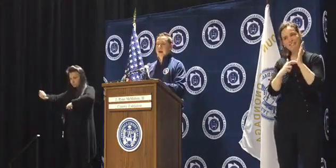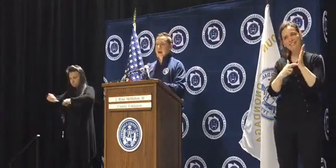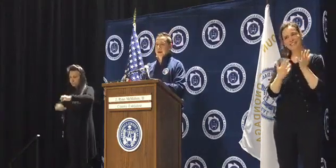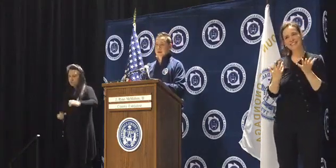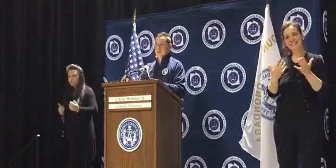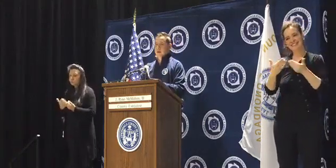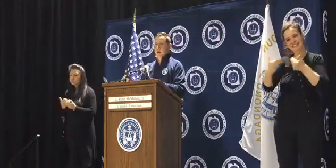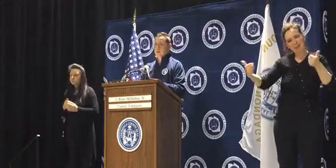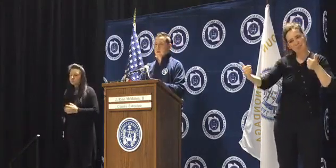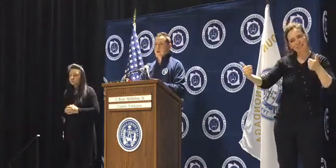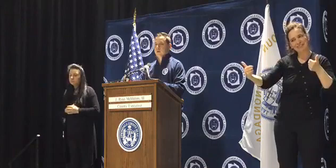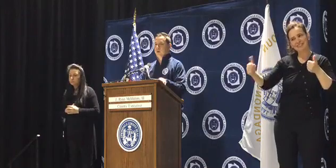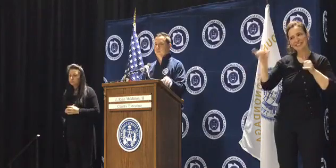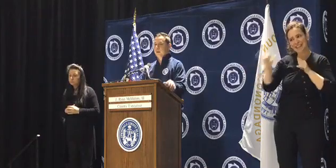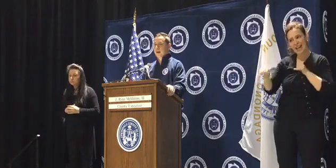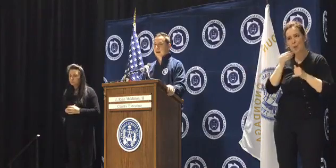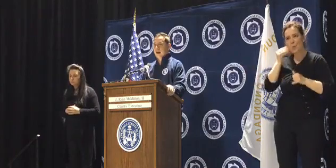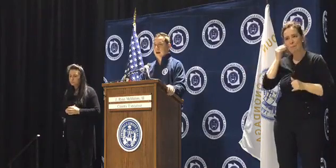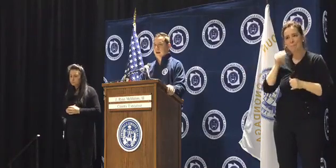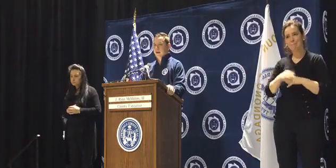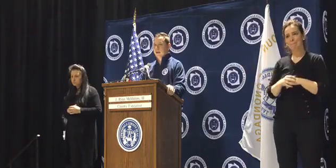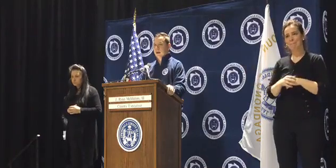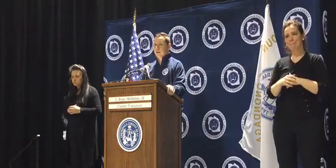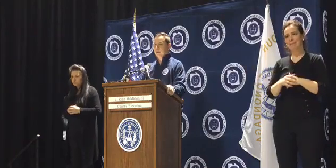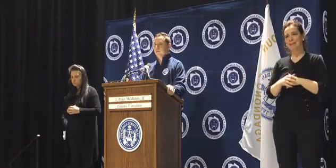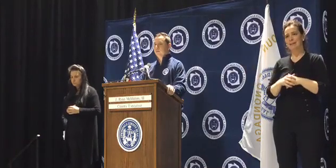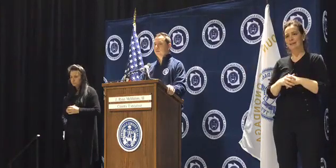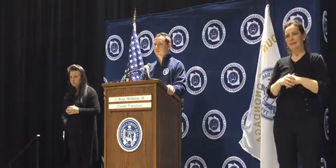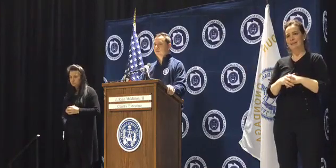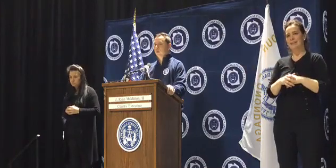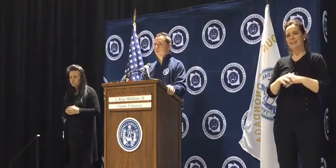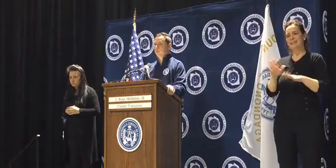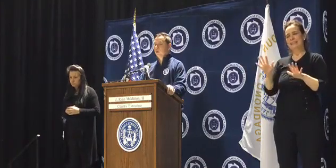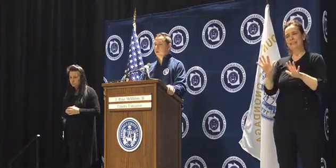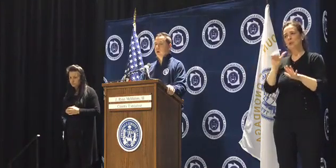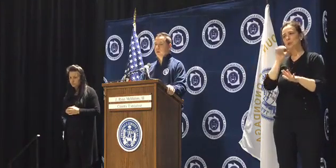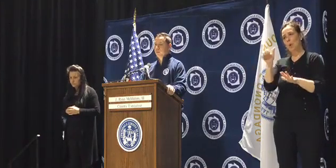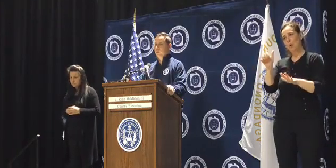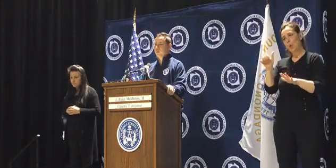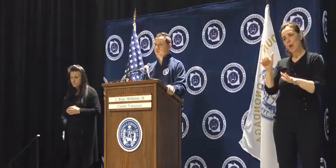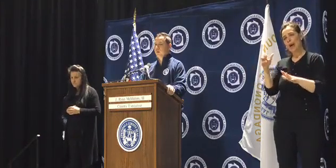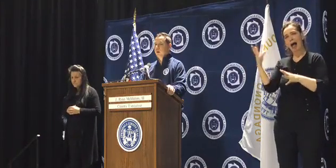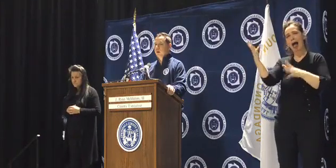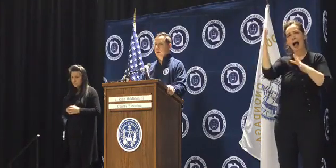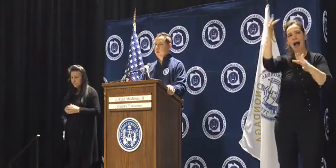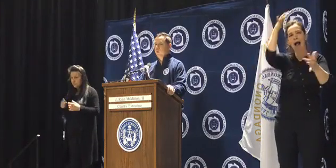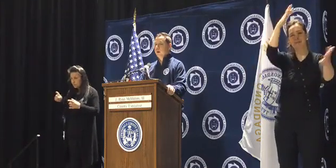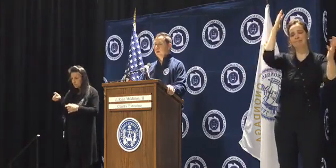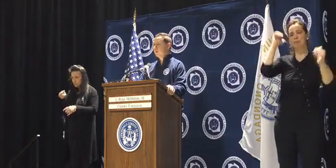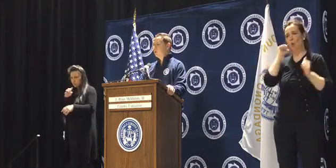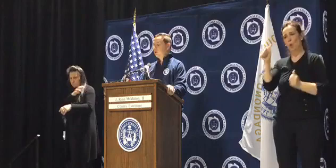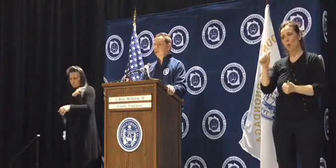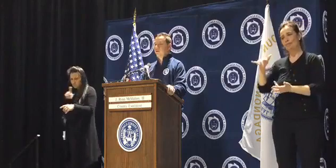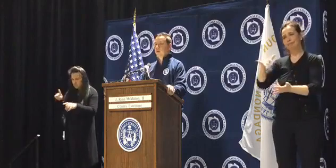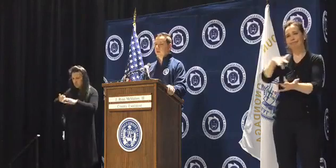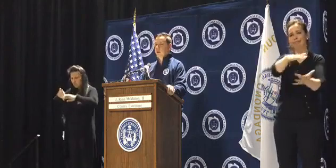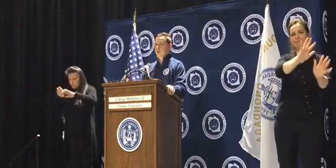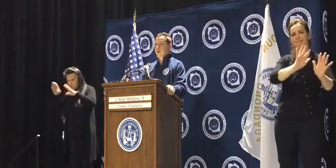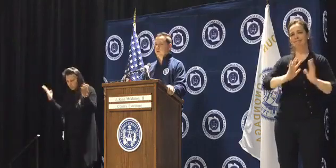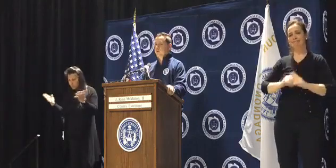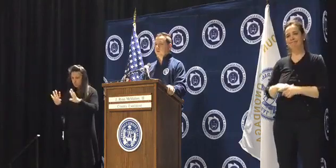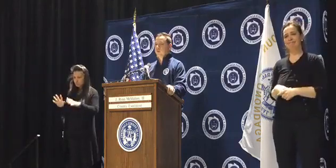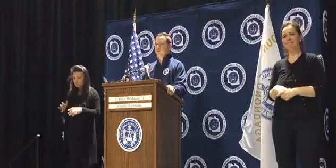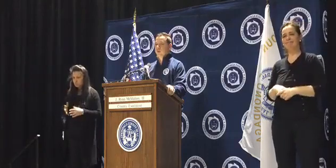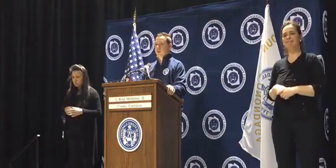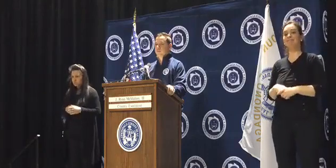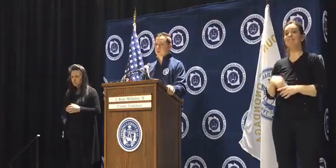be that guy, okay? Don't be that guy that keeps their business open when you know you aren't supposed to, and we got to send a sheriff out there